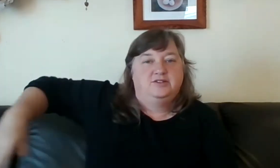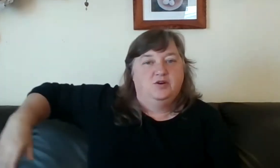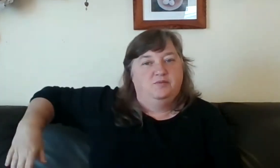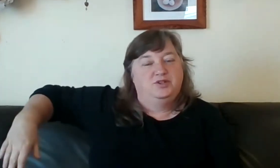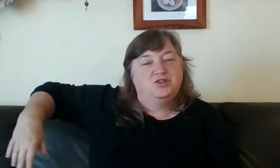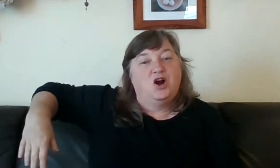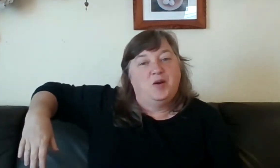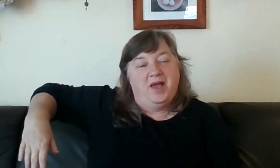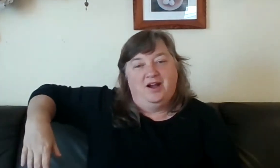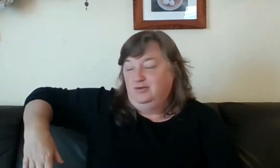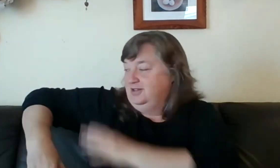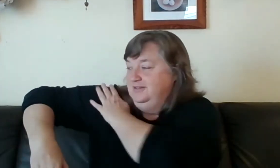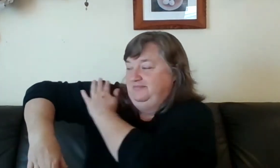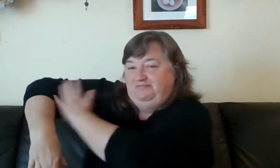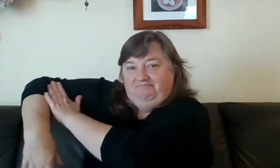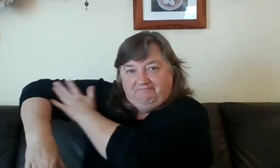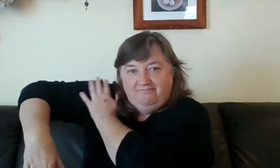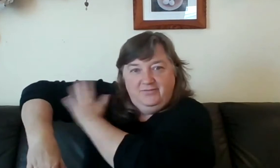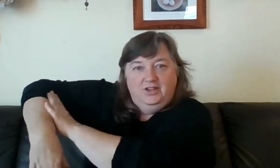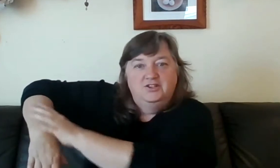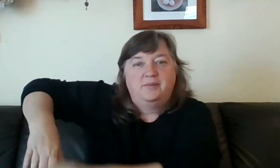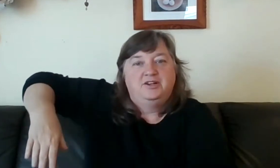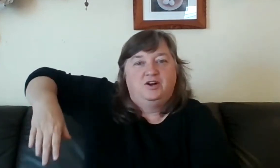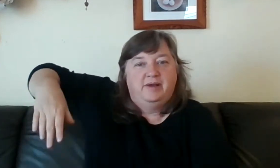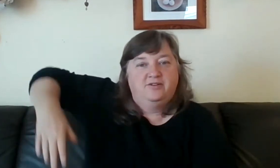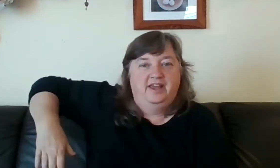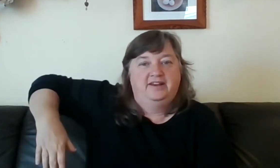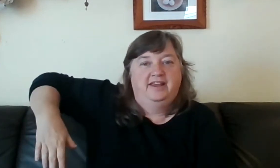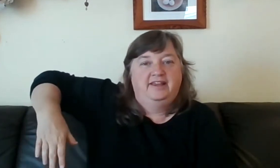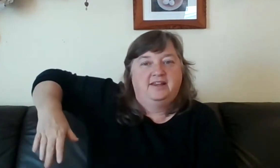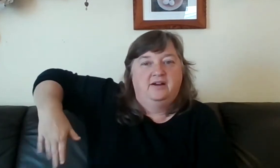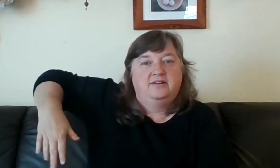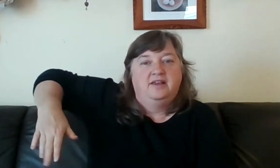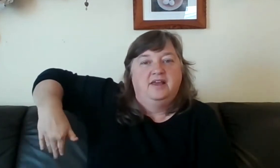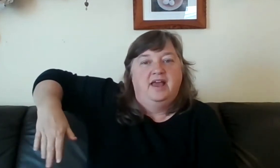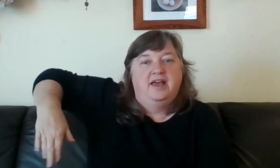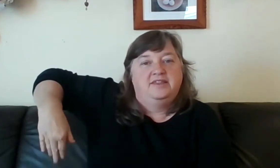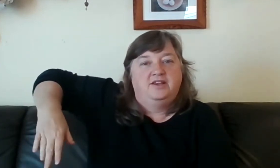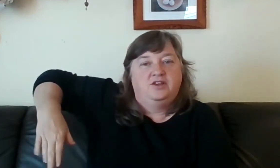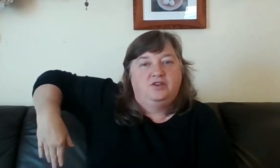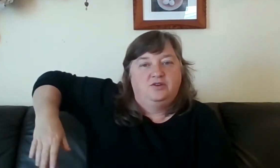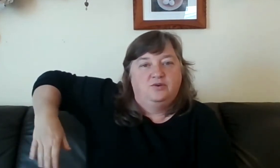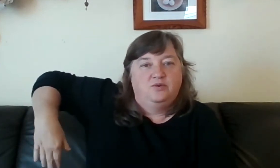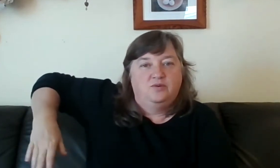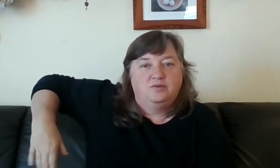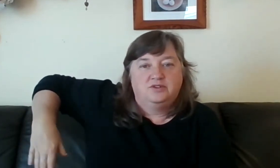So put your arm out, your dominant arm out, hand hanging down, and then you